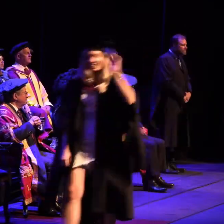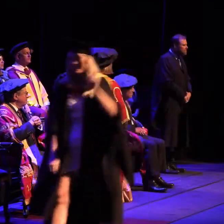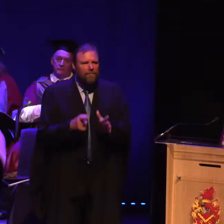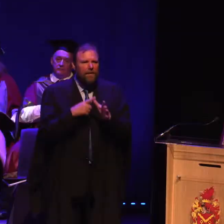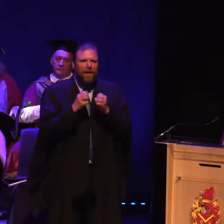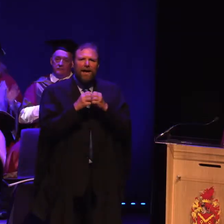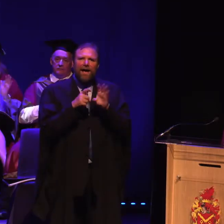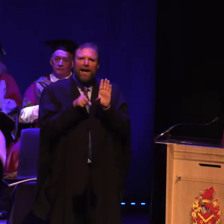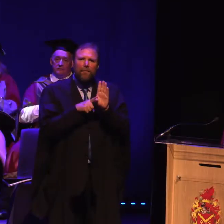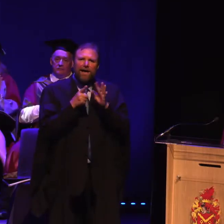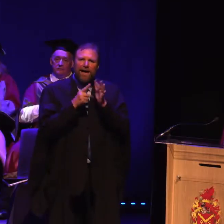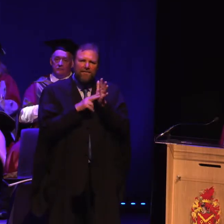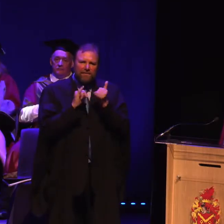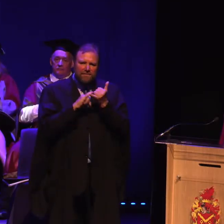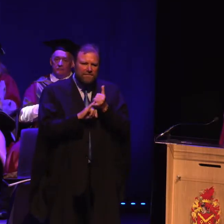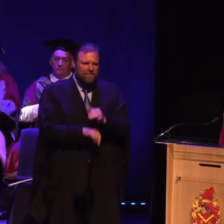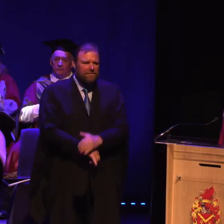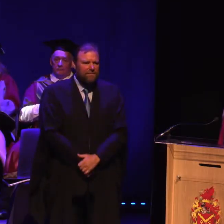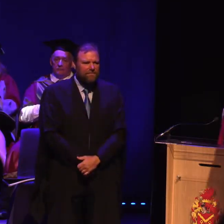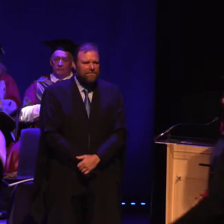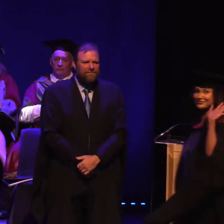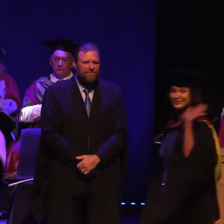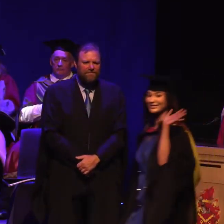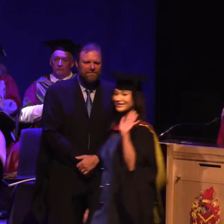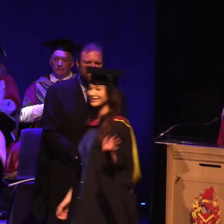Abby Evans.